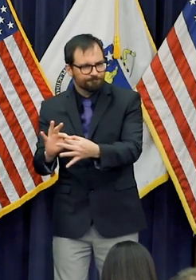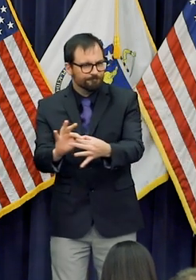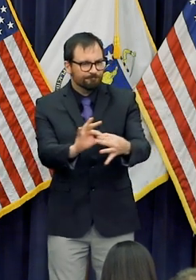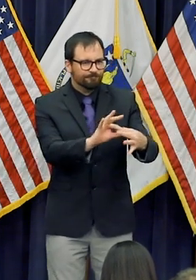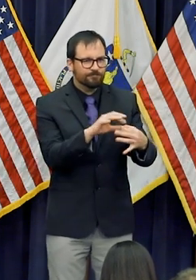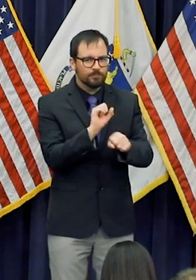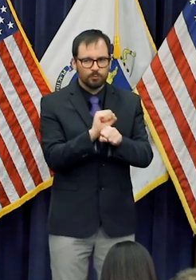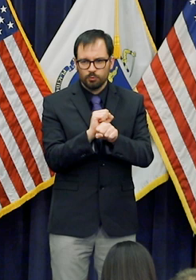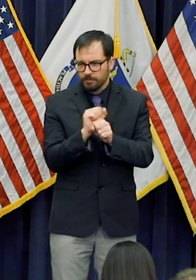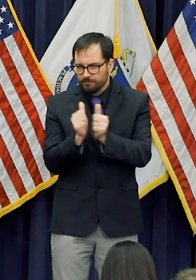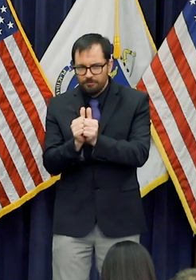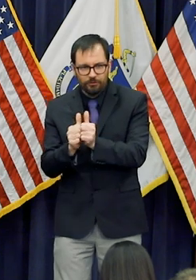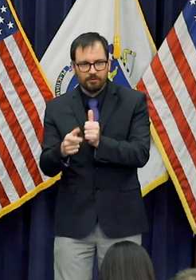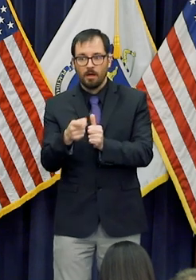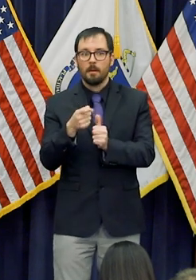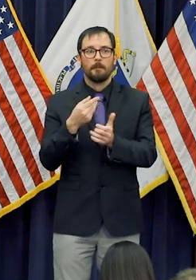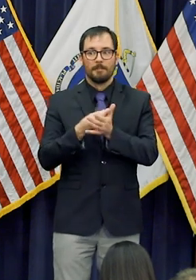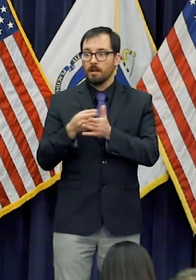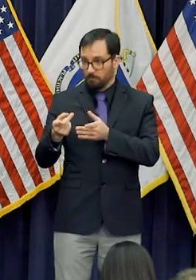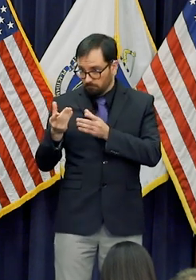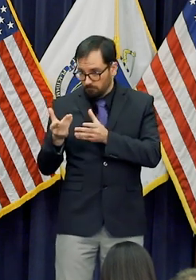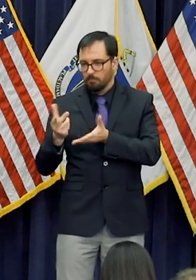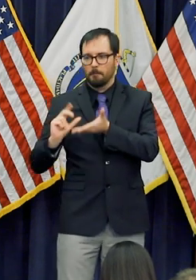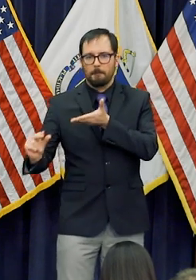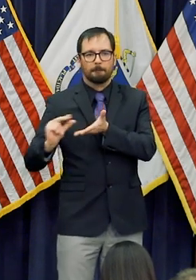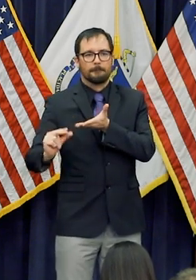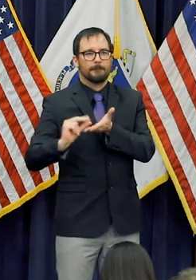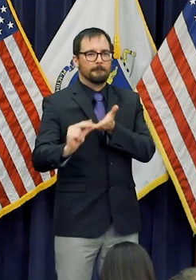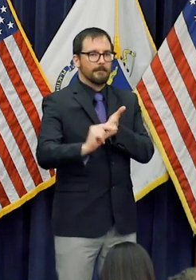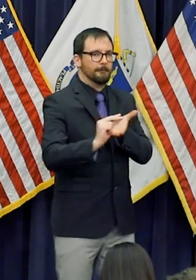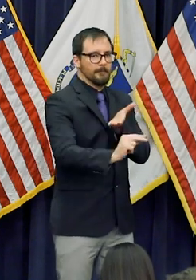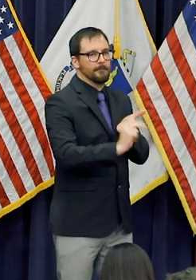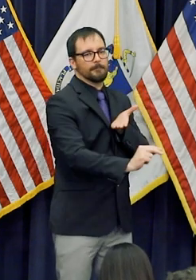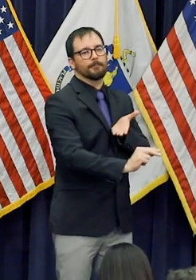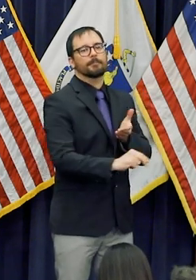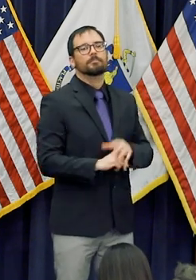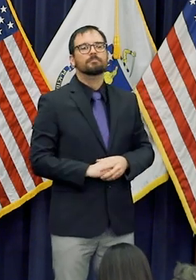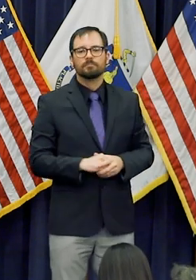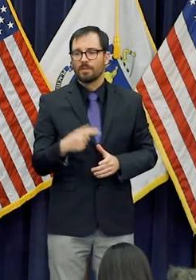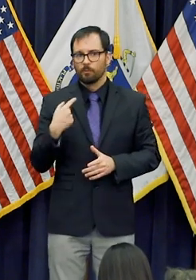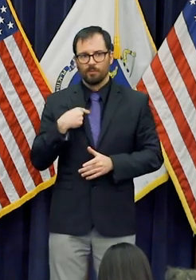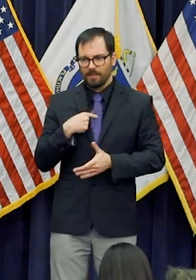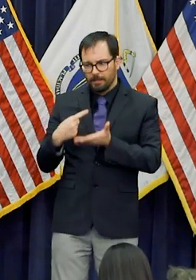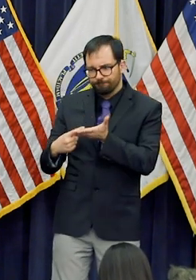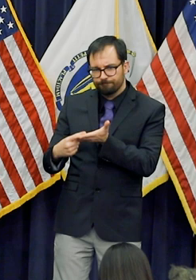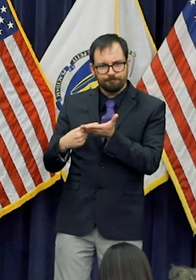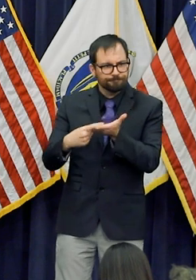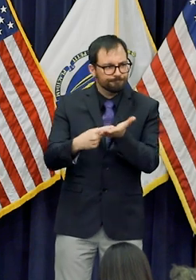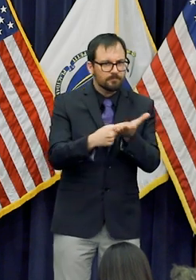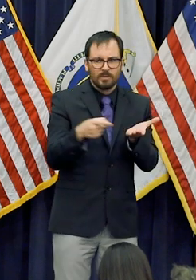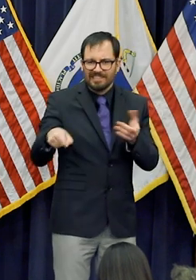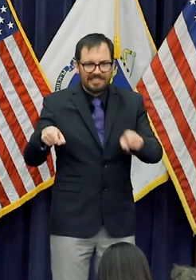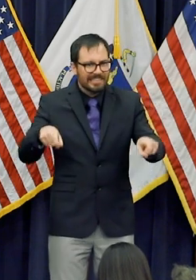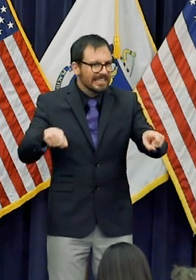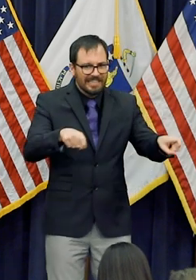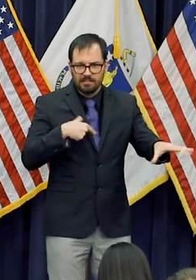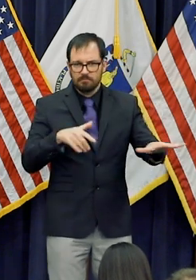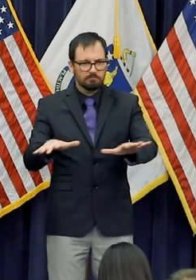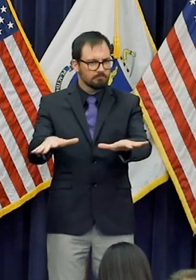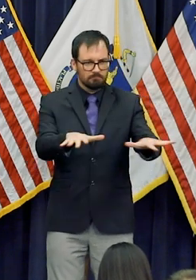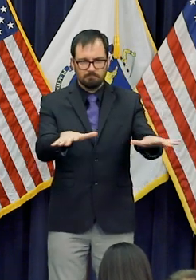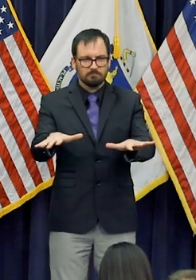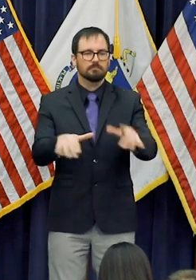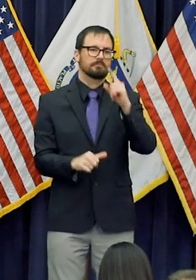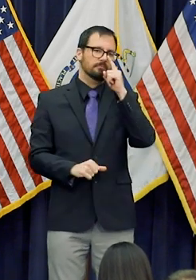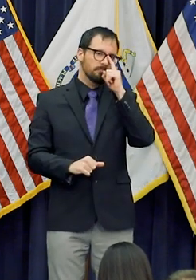address costs already incurred and immediate needs going forward. These initial funding levels will be increased over time